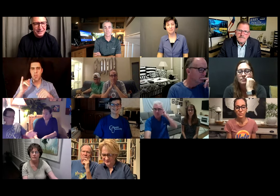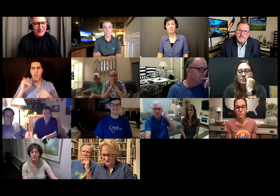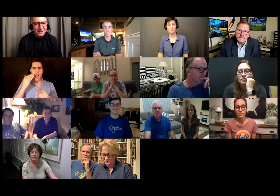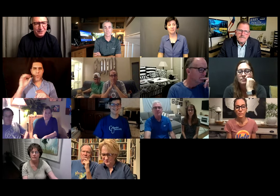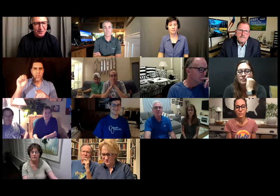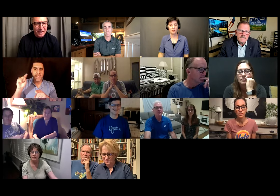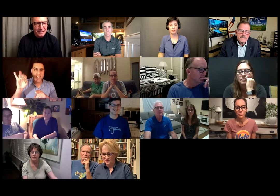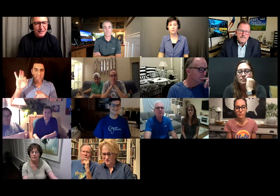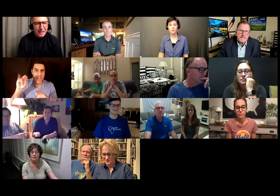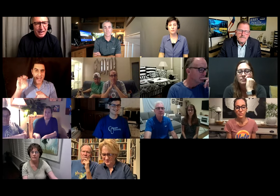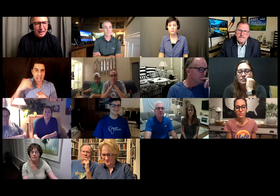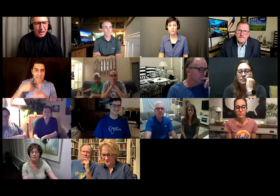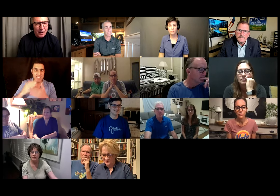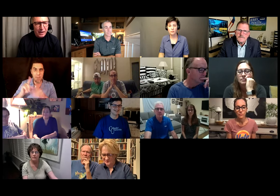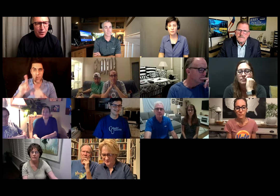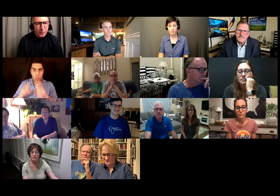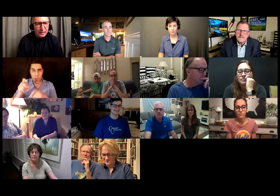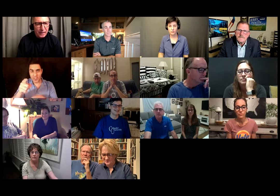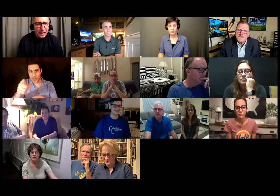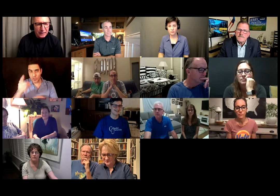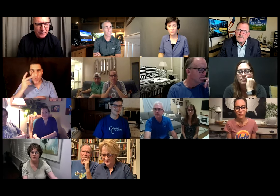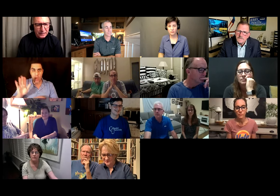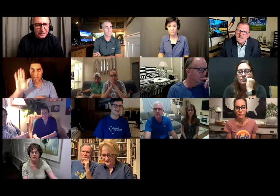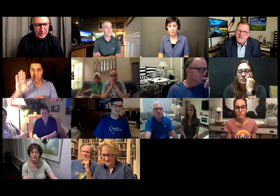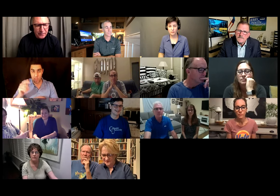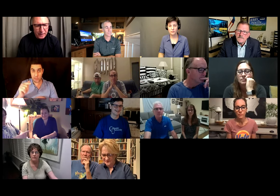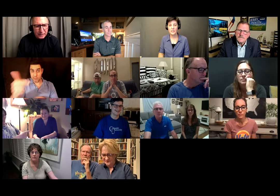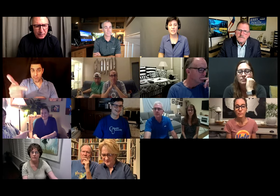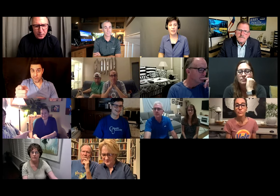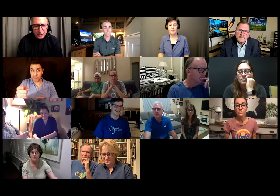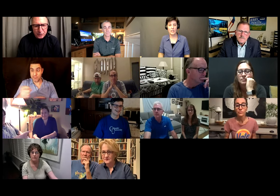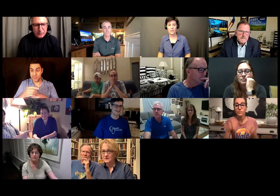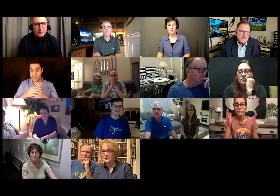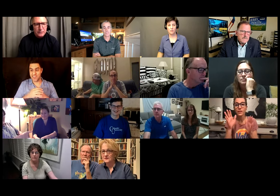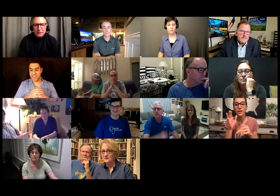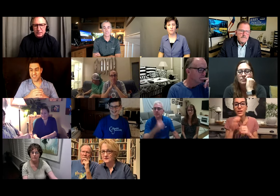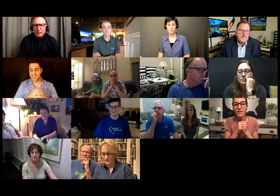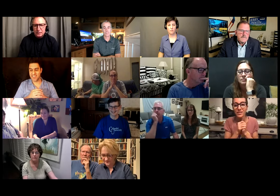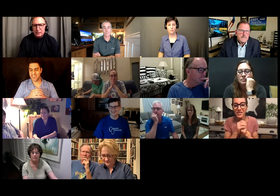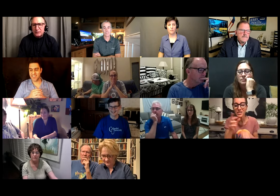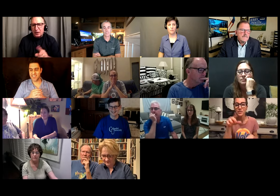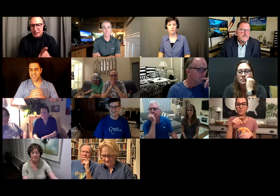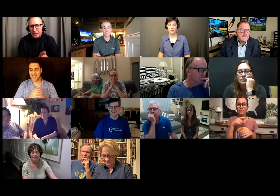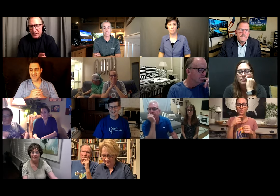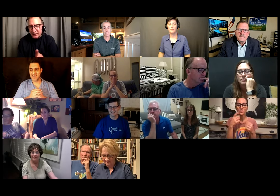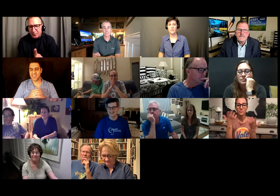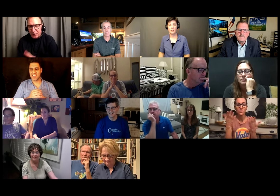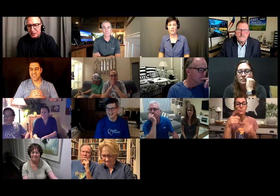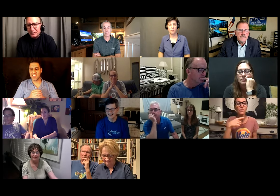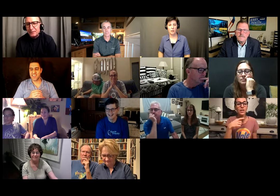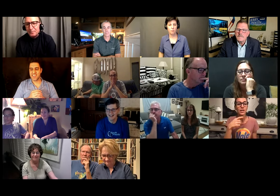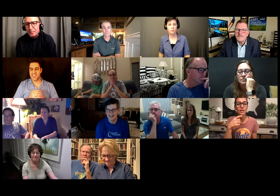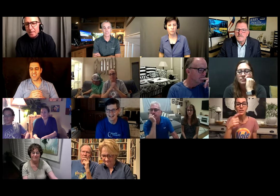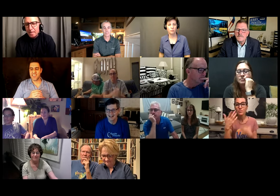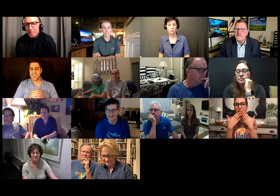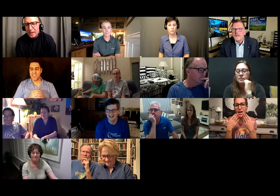Great. Great. Now I know that Steve had some questions. Stephanie had some